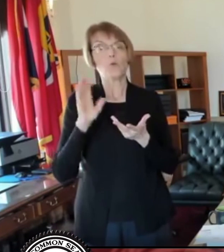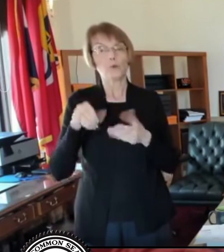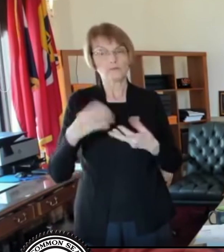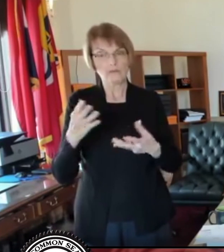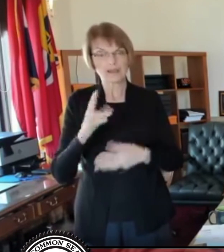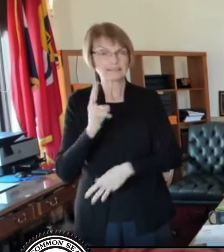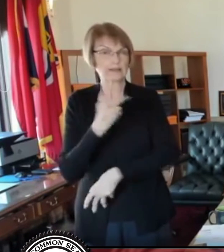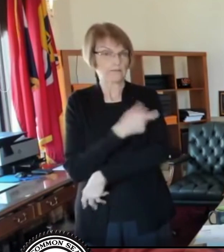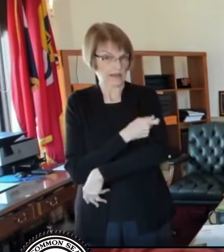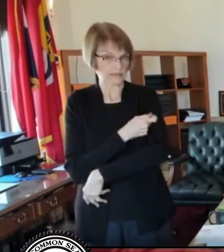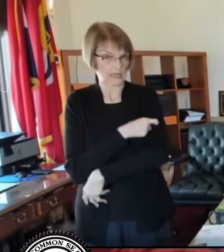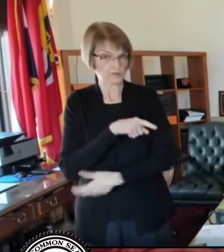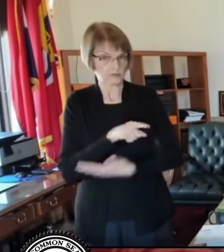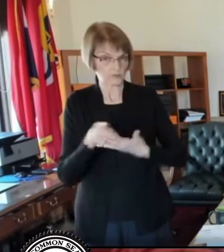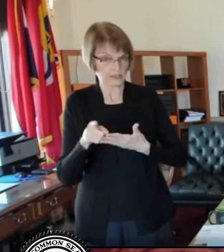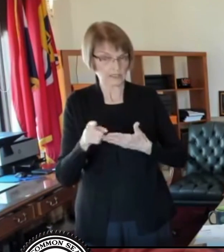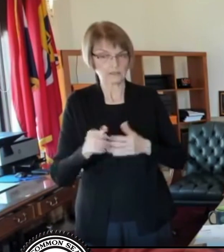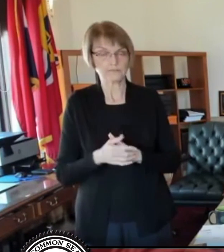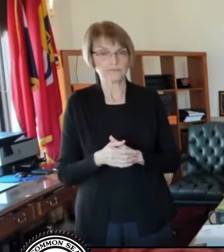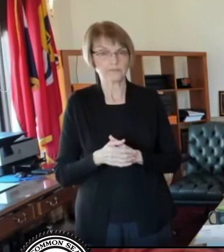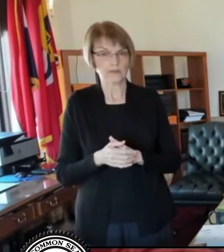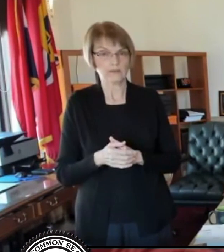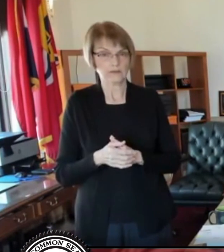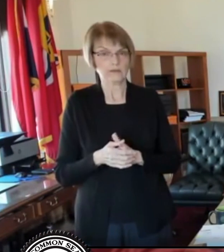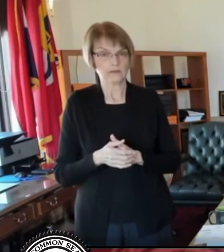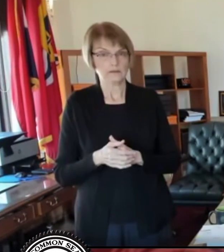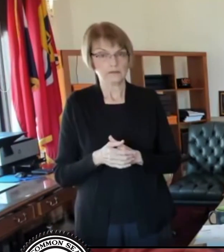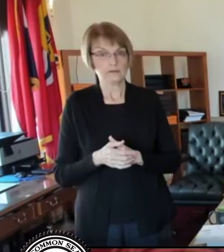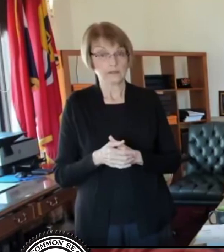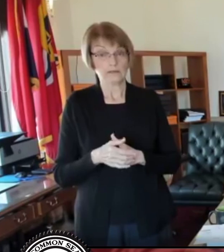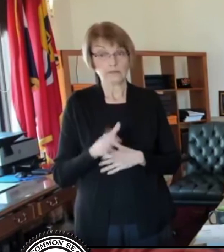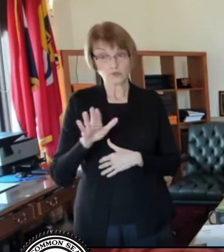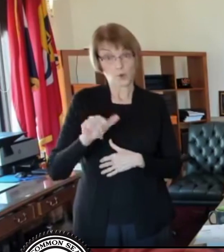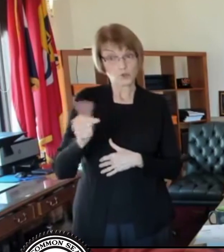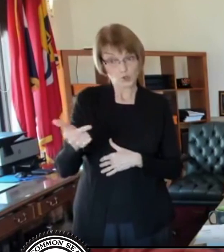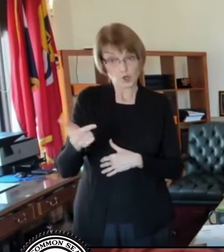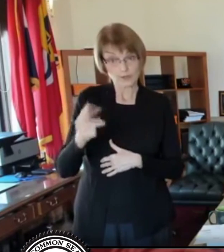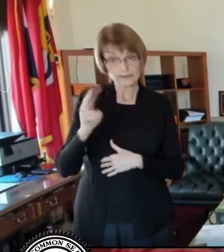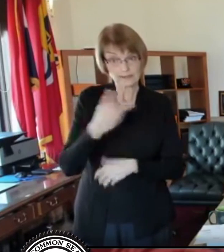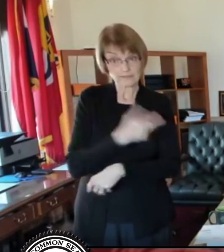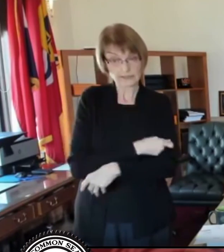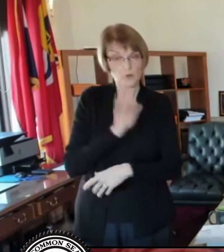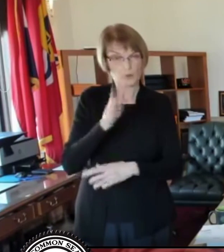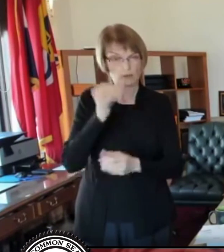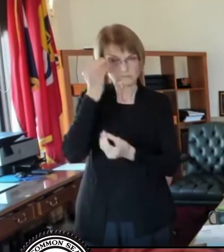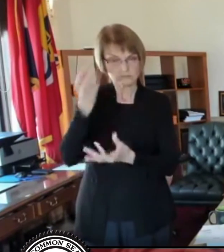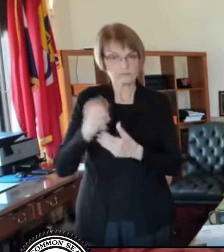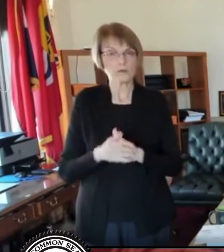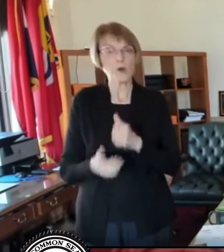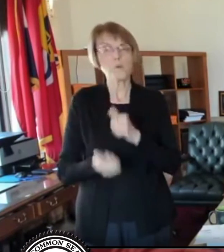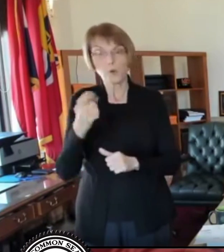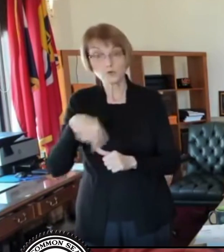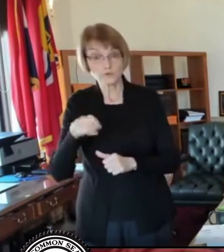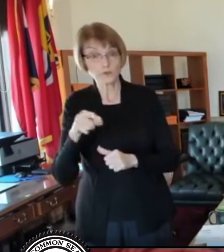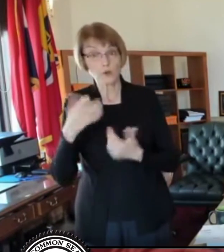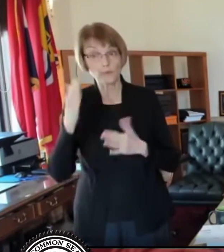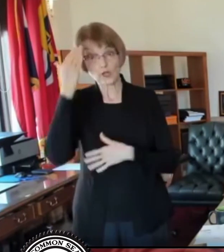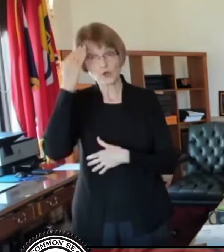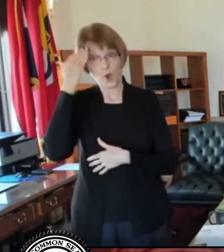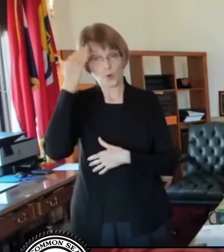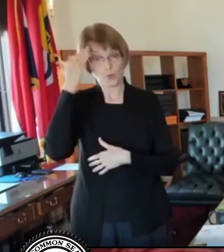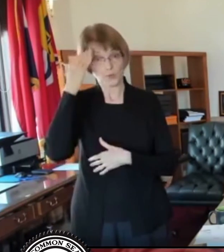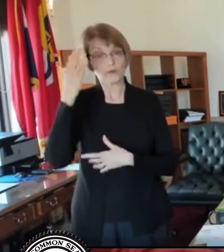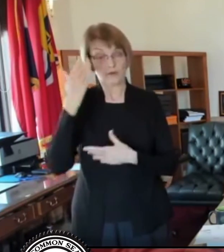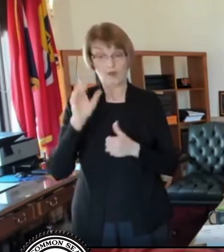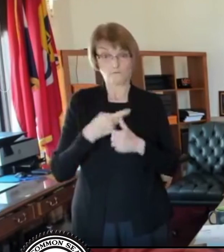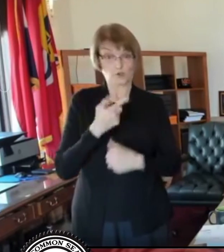vaccinations for a lot of folks, and you'll be notified if you're up for a second vaccination. Most of you already know it. You've got your card, and on your card